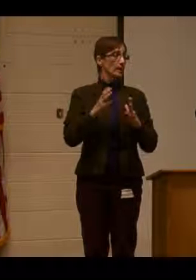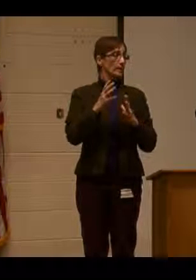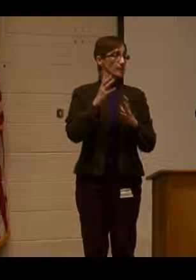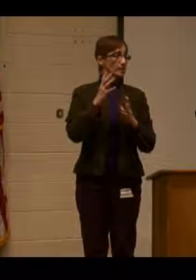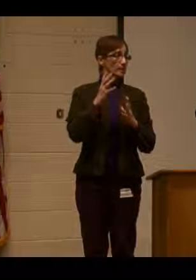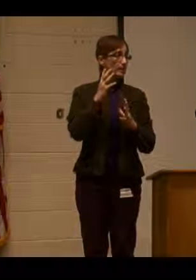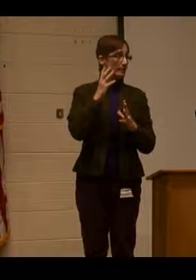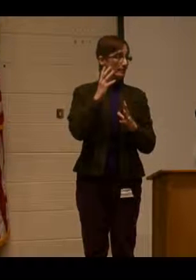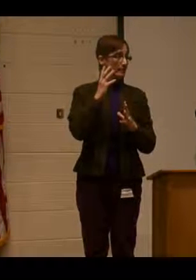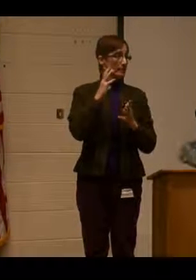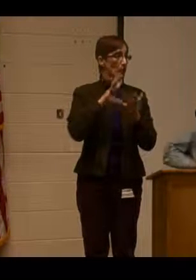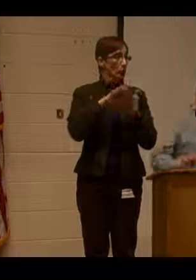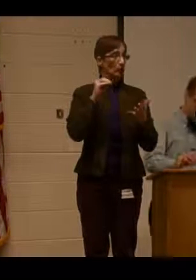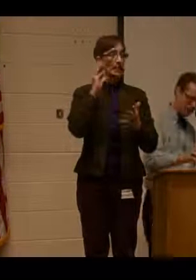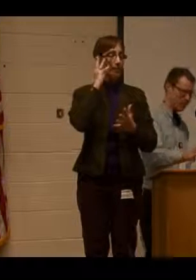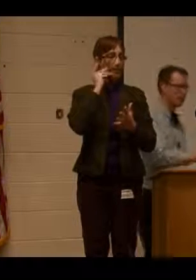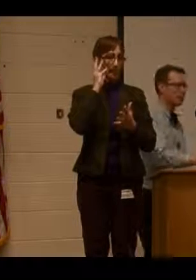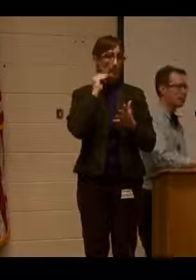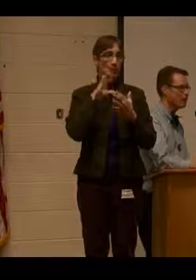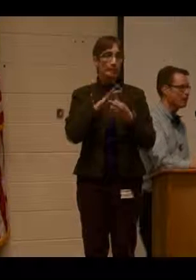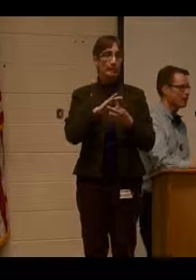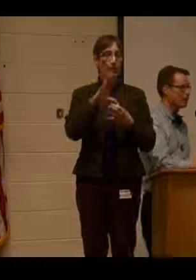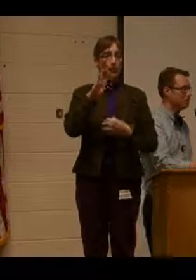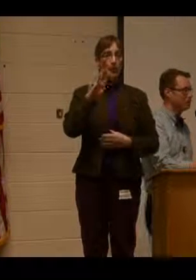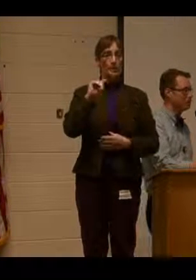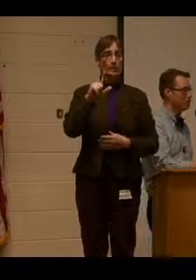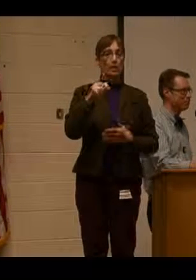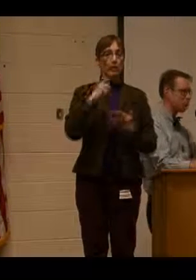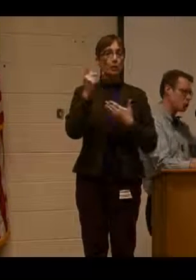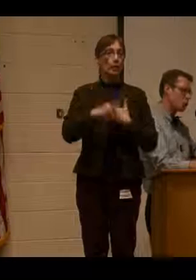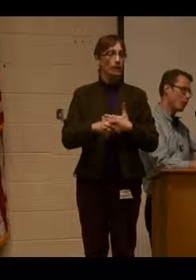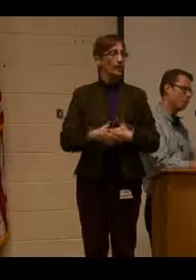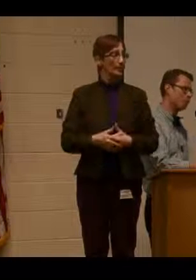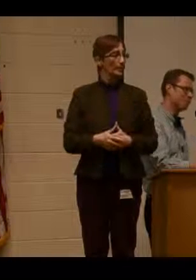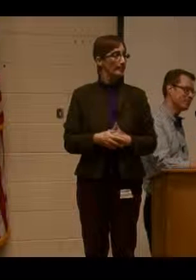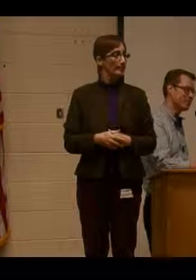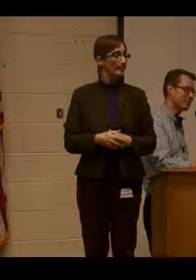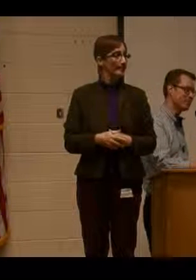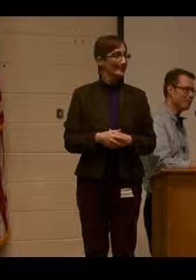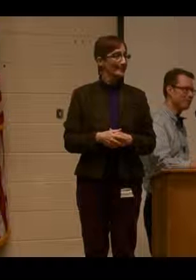learning the experience of. You're welcome. You're welcome.